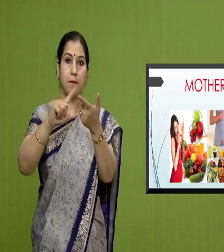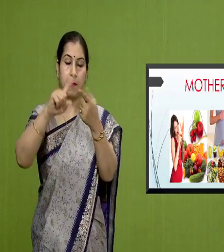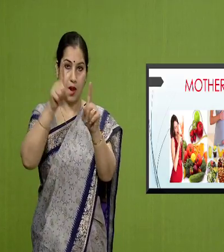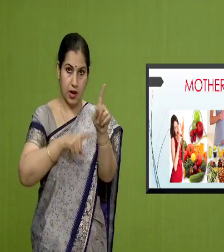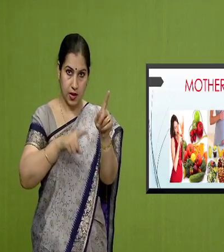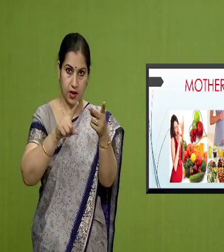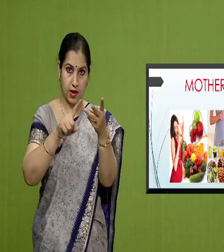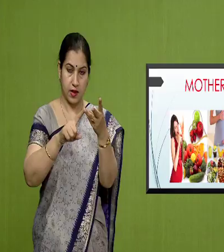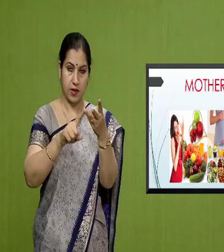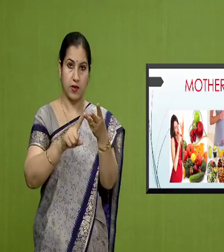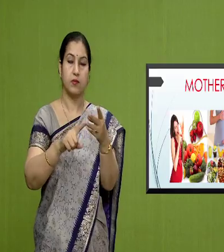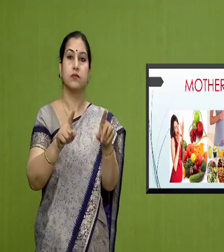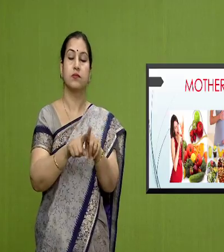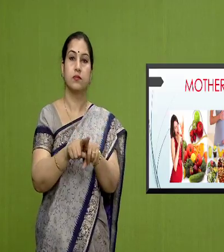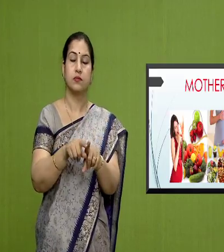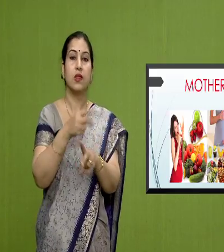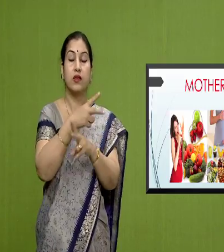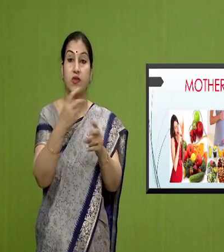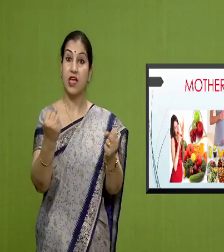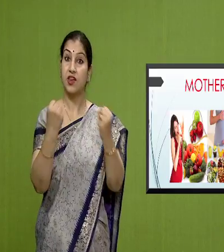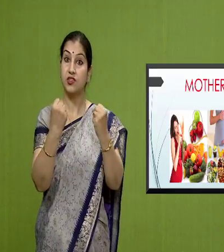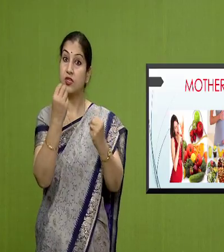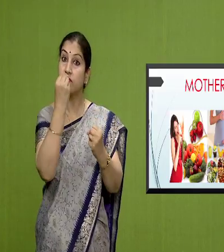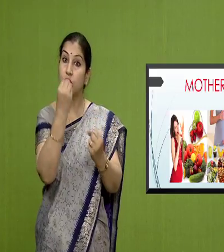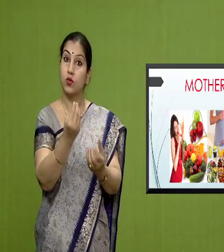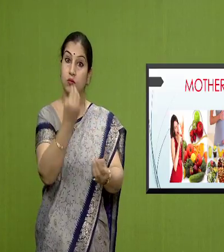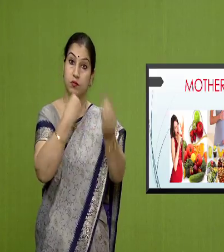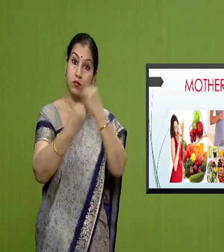for carbohydrates and energy,